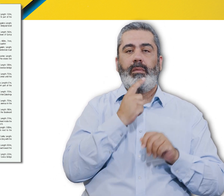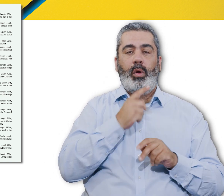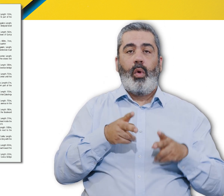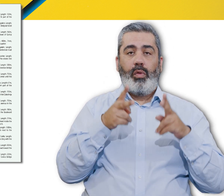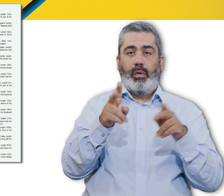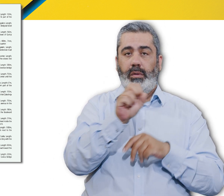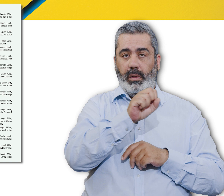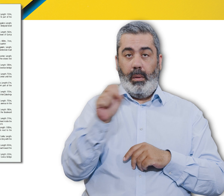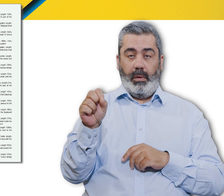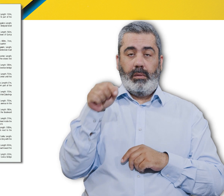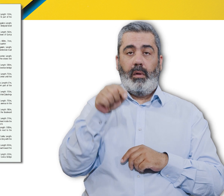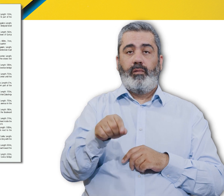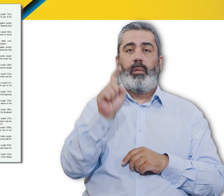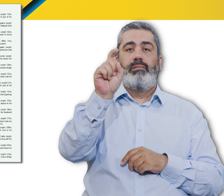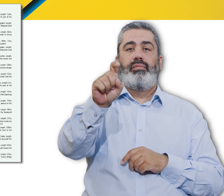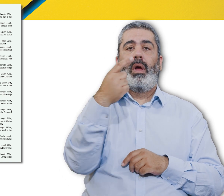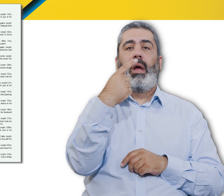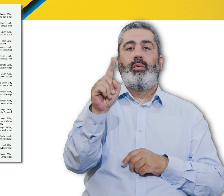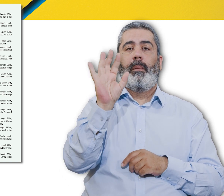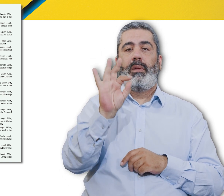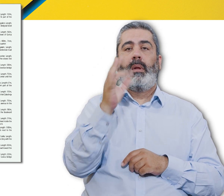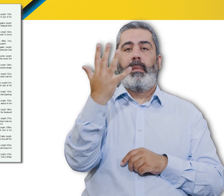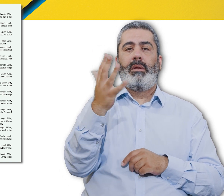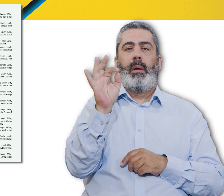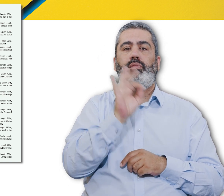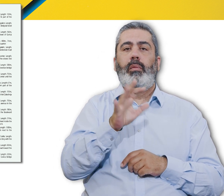XHIOMITIKU Square. End of page 10.